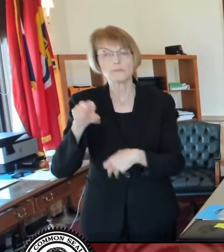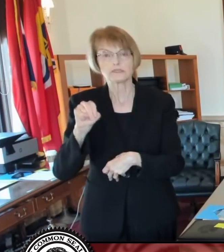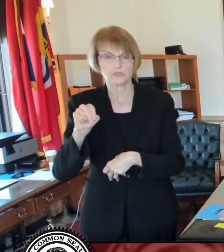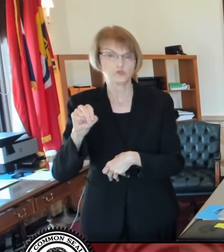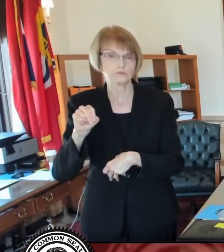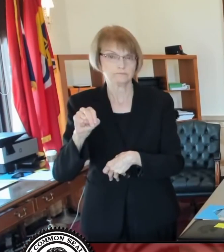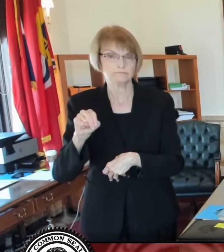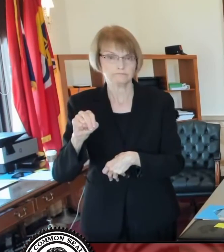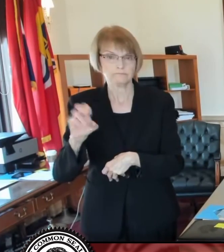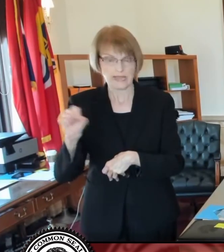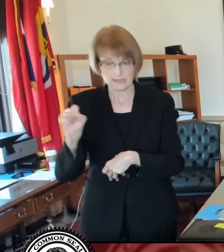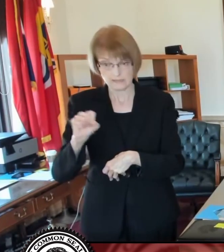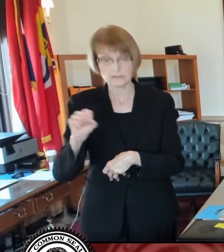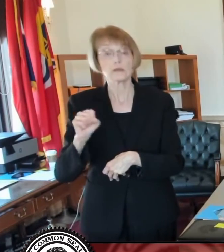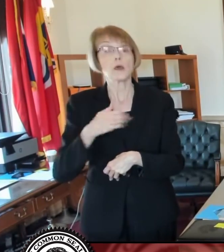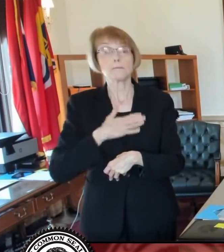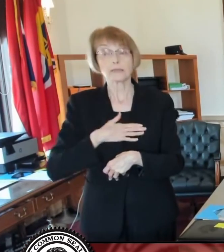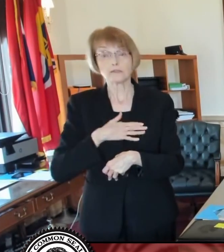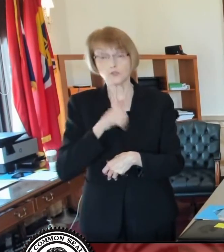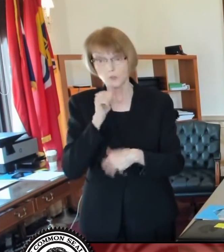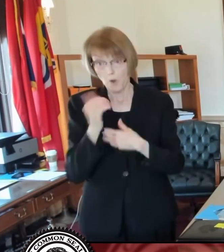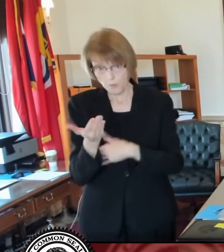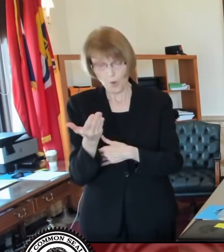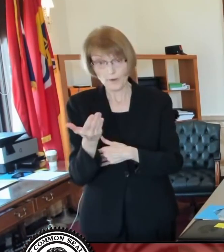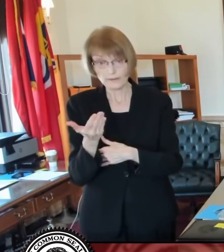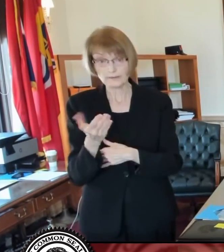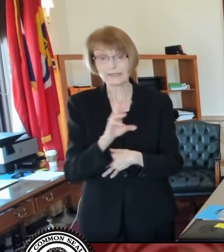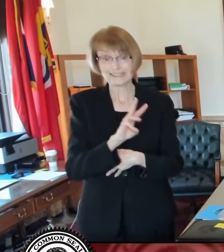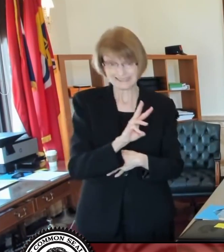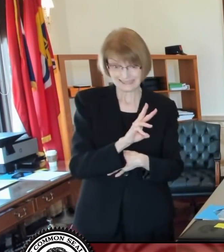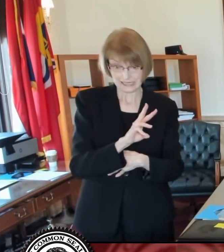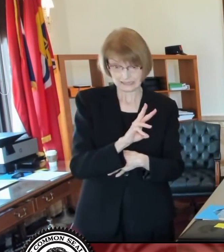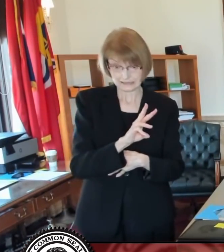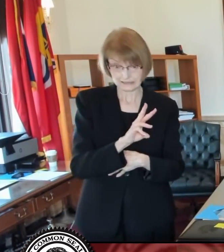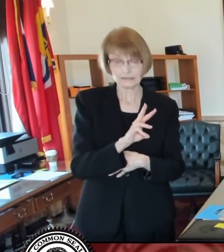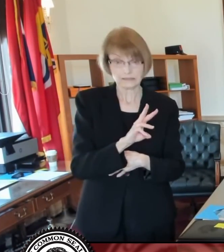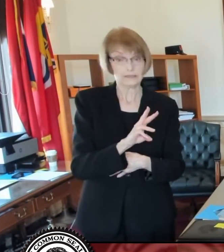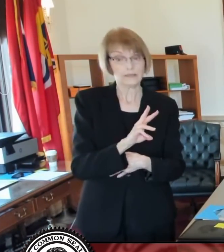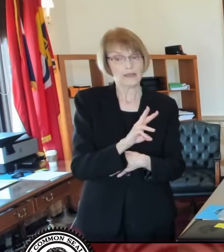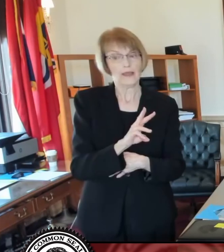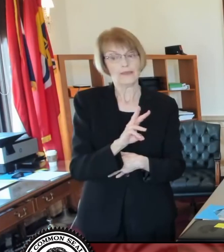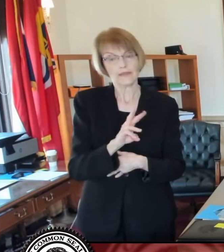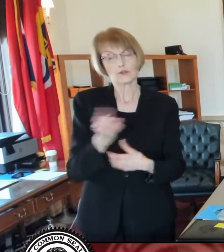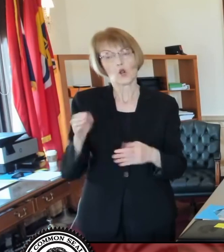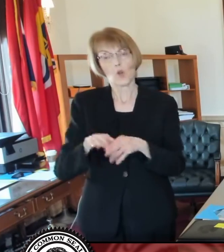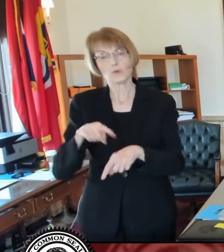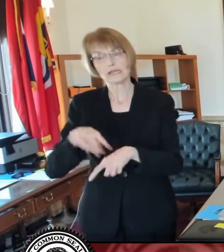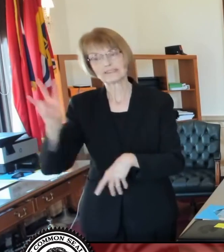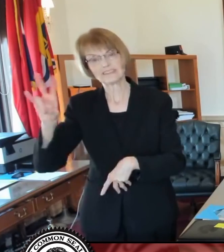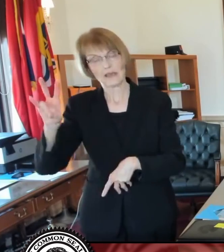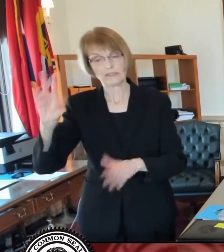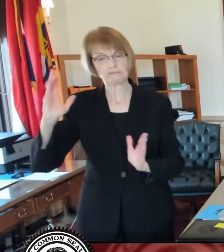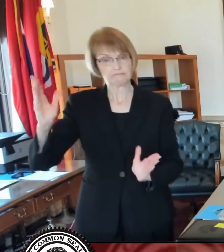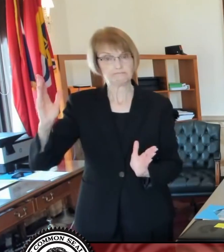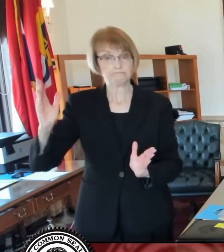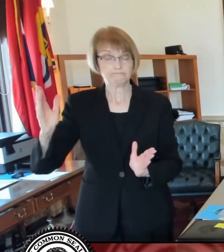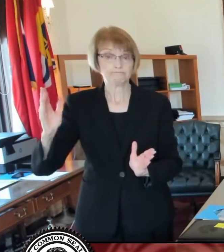tomorrow. Polls are open at 6 a.m., close at 7 p.m., and, you know, probably have some